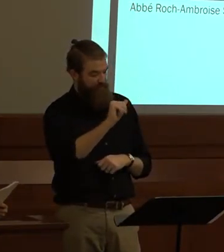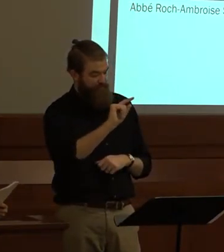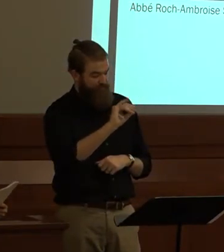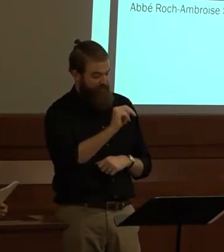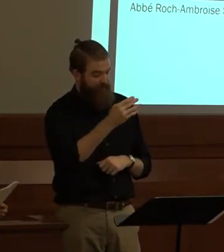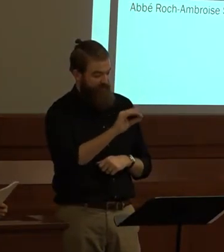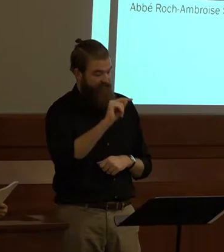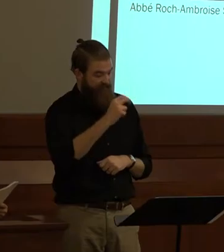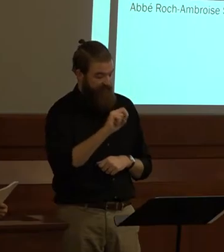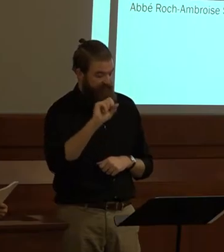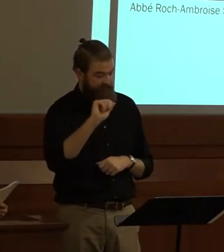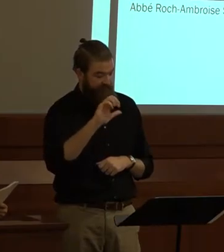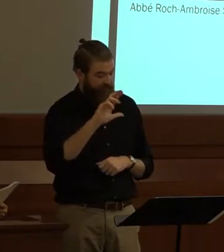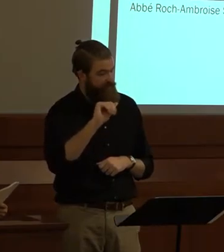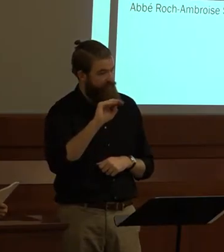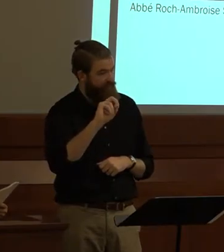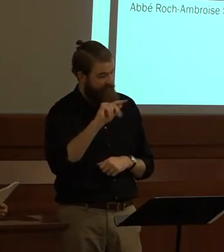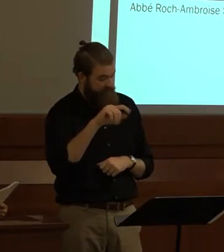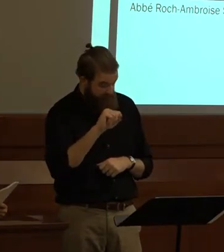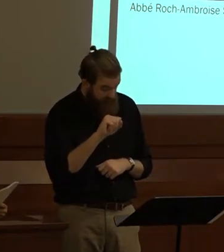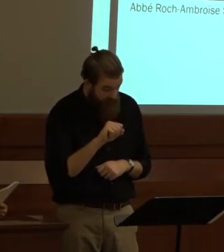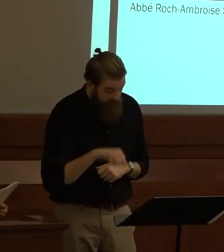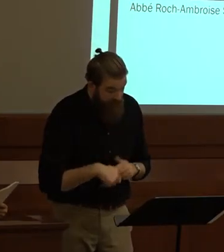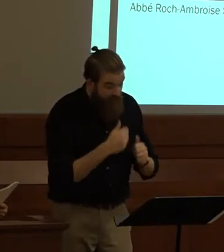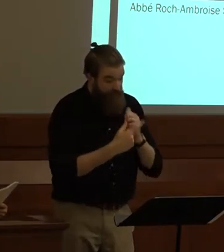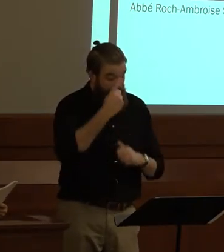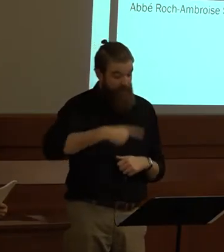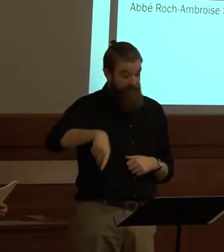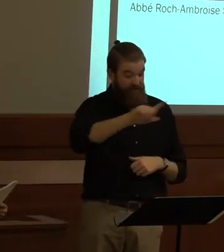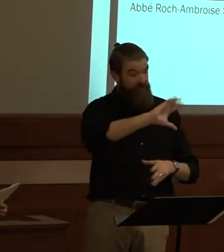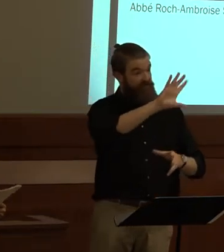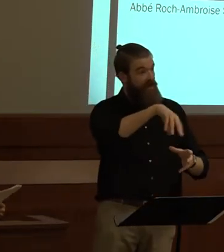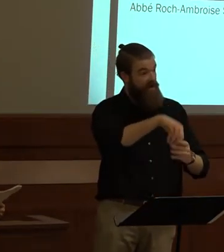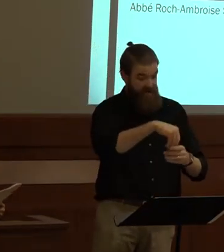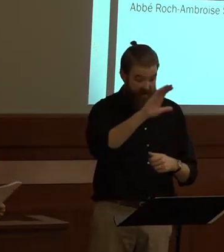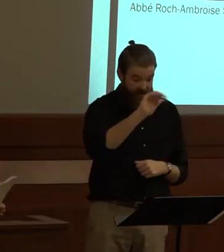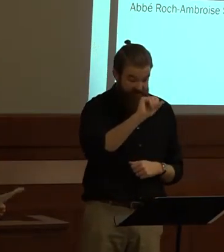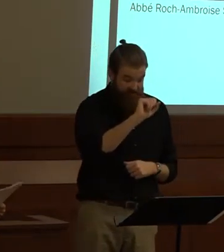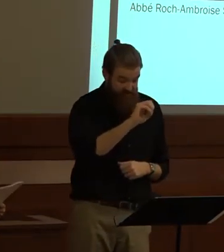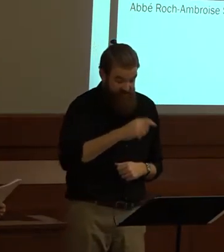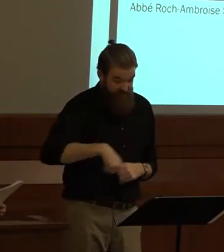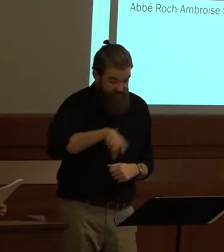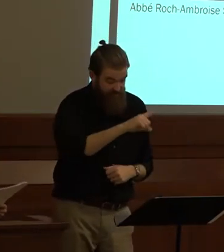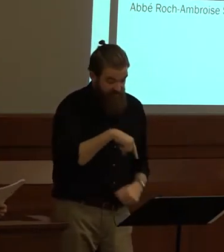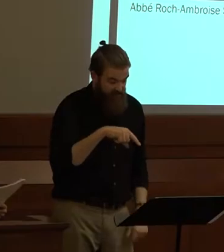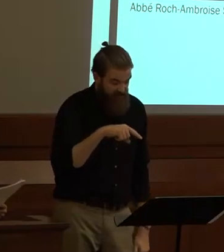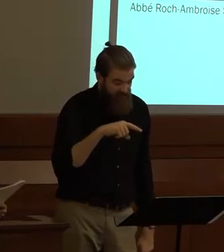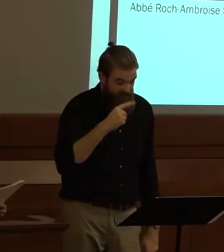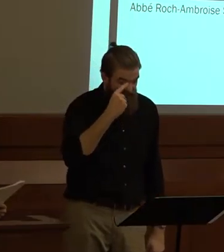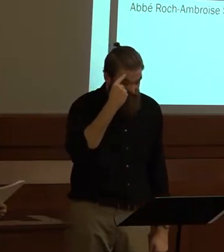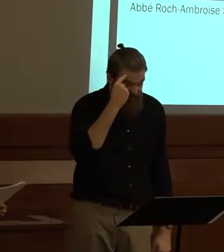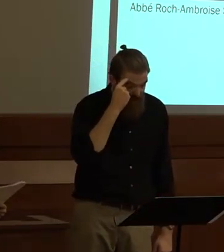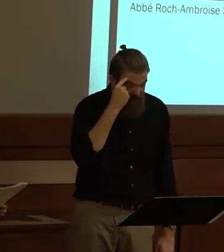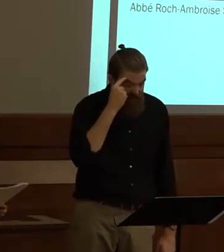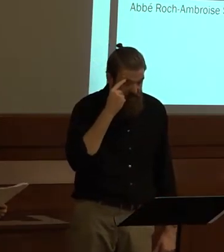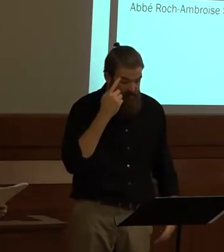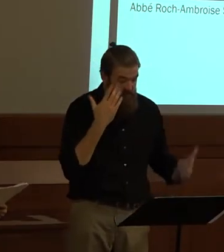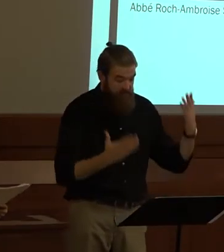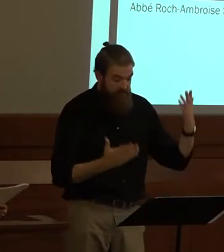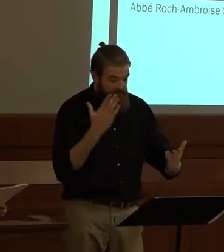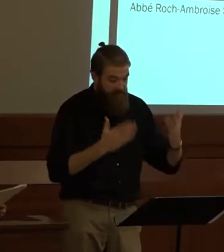his examiner's full report, in order to allow the Pope to give his own final decision based on complete evidence.